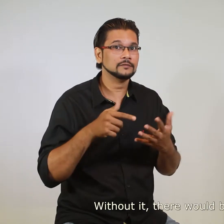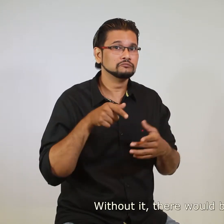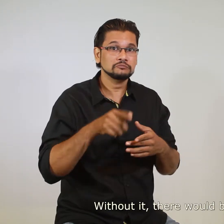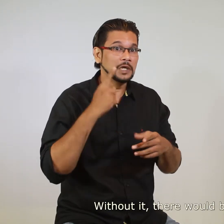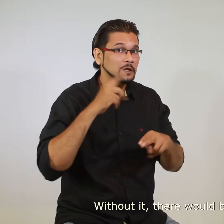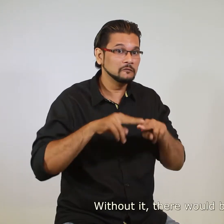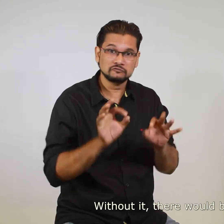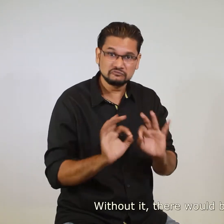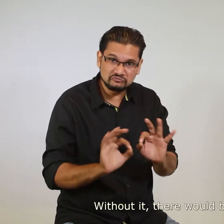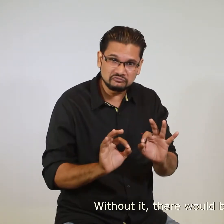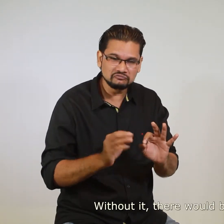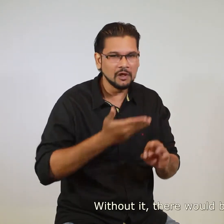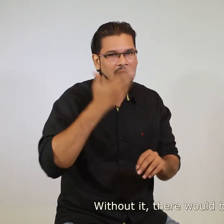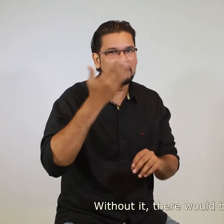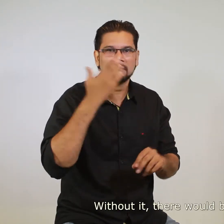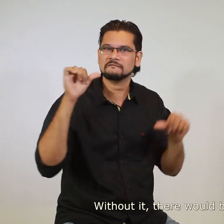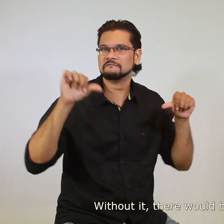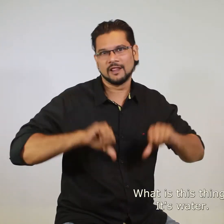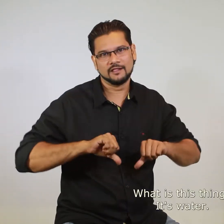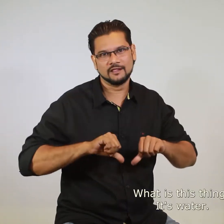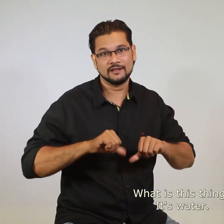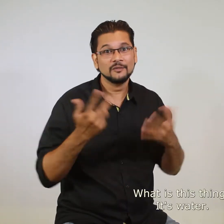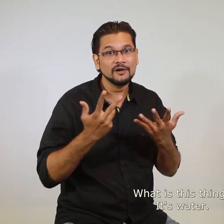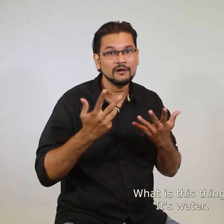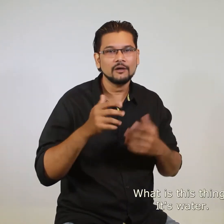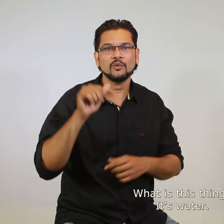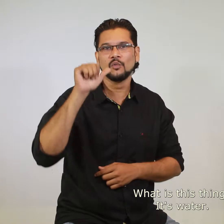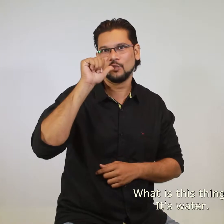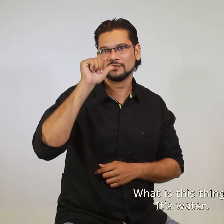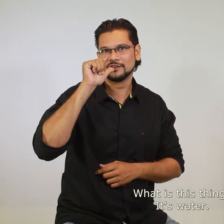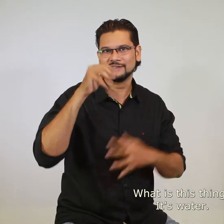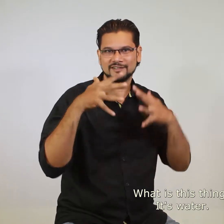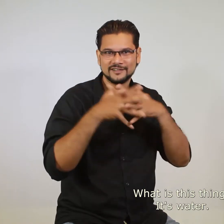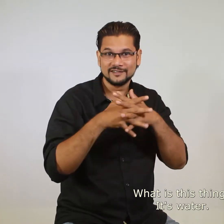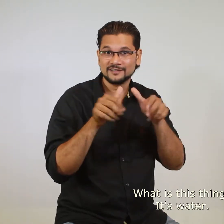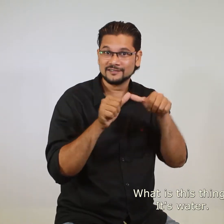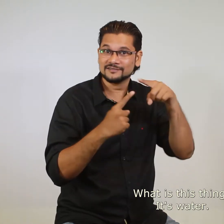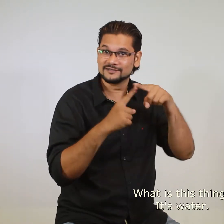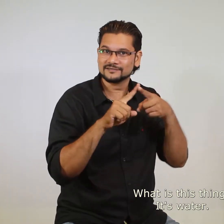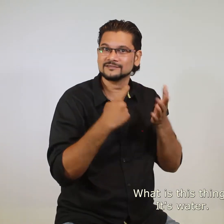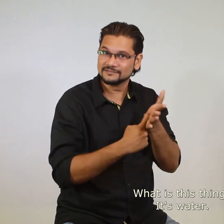Without it, there would be no life. What is this thing? It's water.